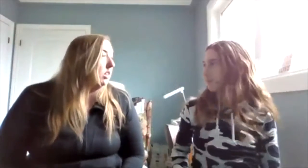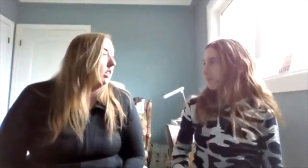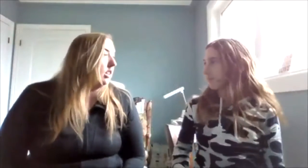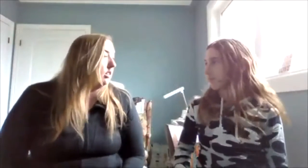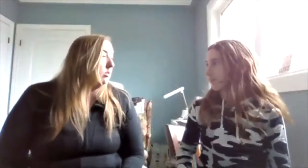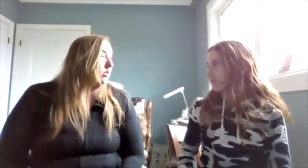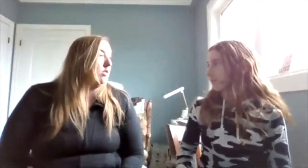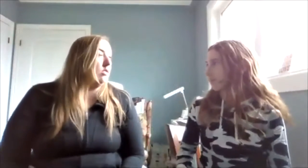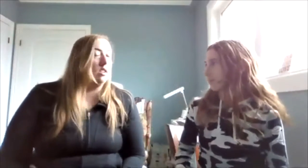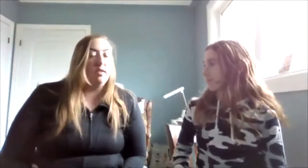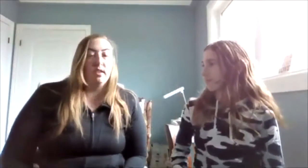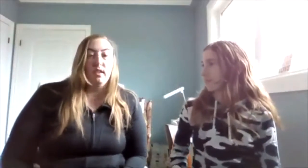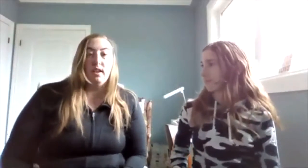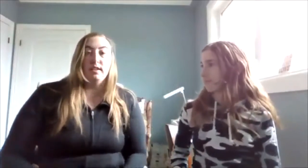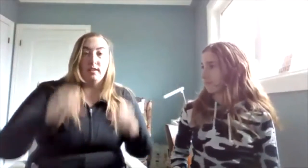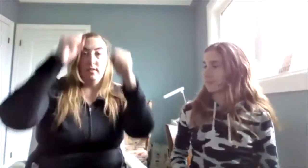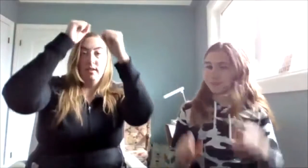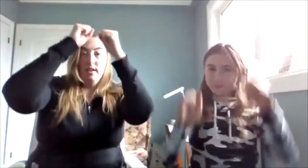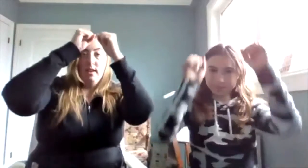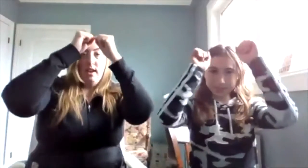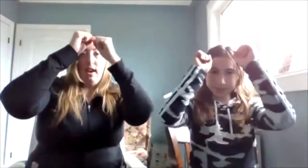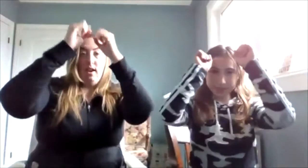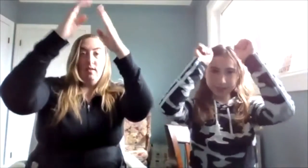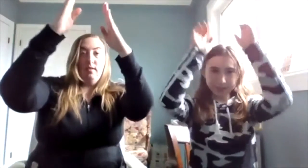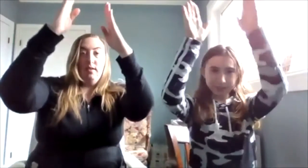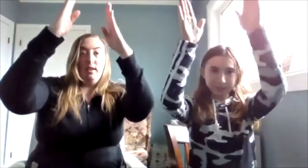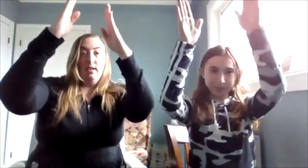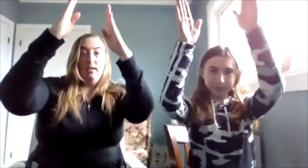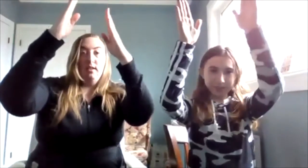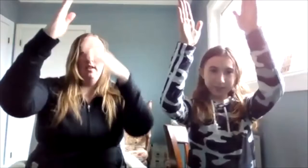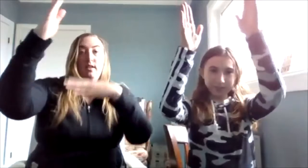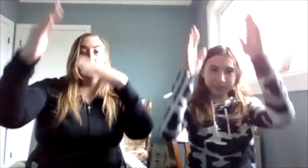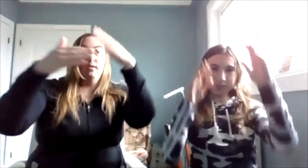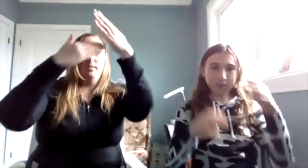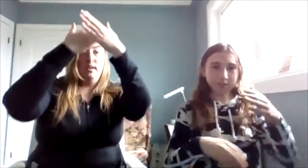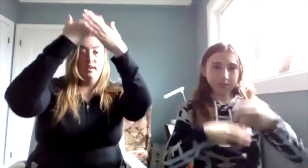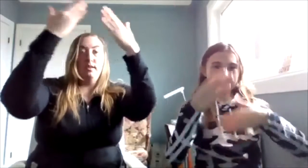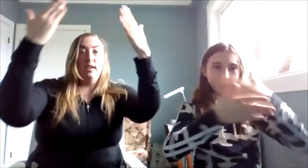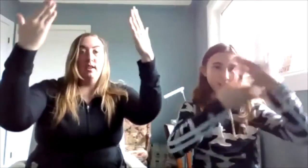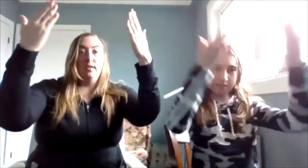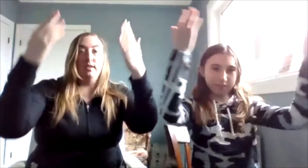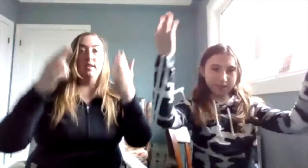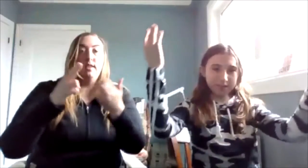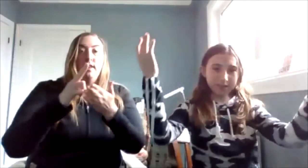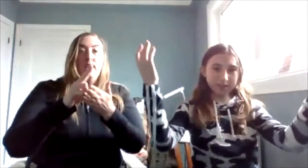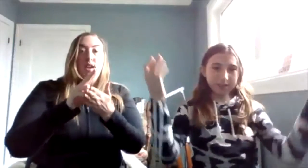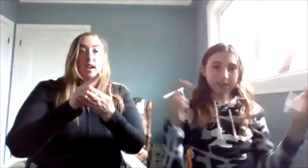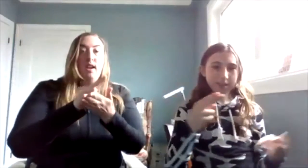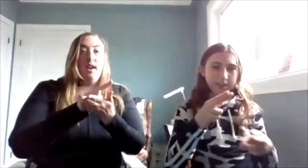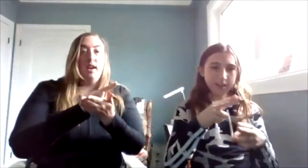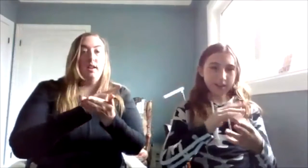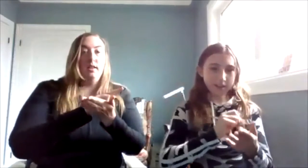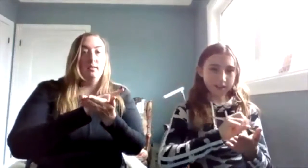again because we've covered a lot. So, Our Father, who art in heaven,